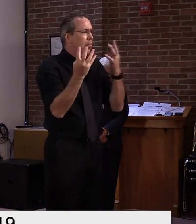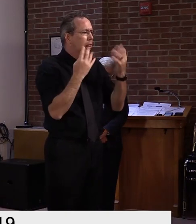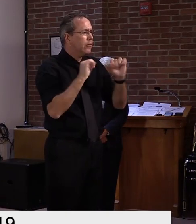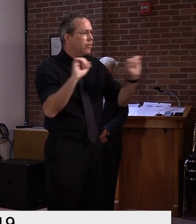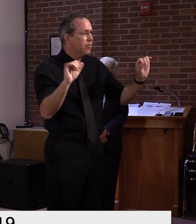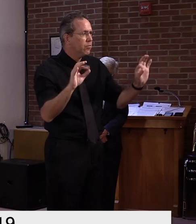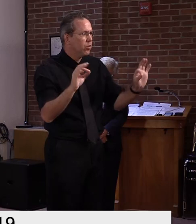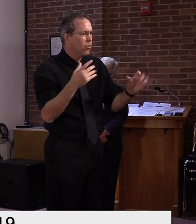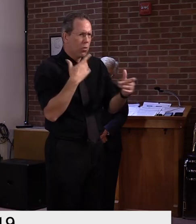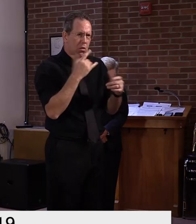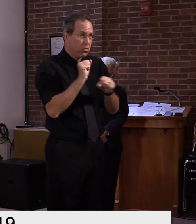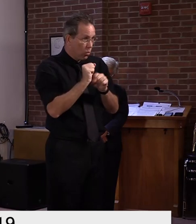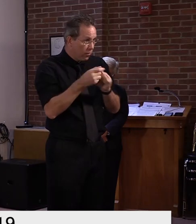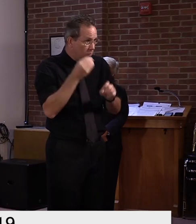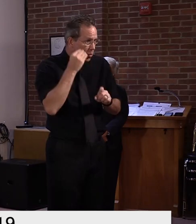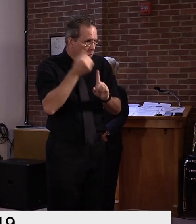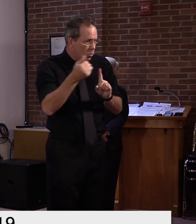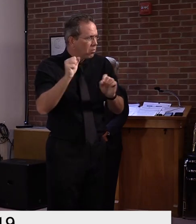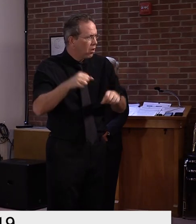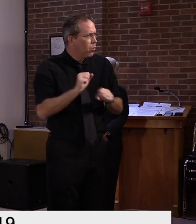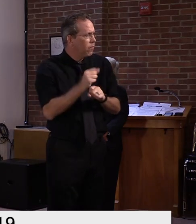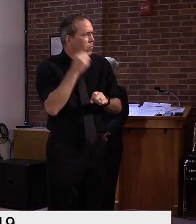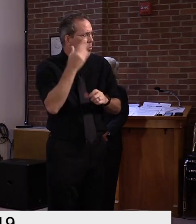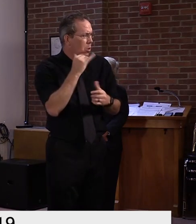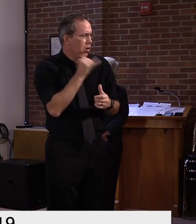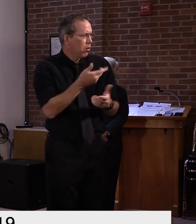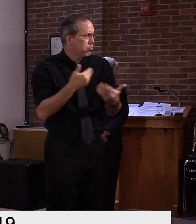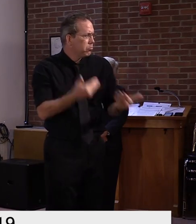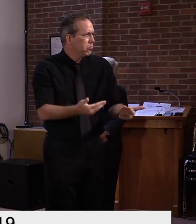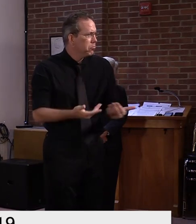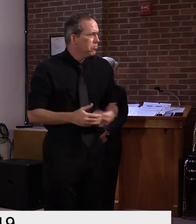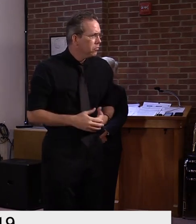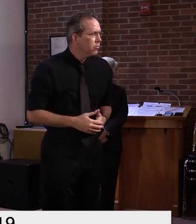Yeah, we continue to hear about DMV as being a major